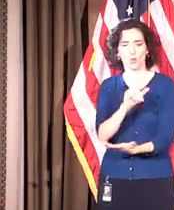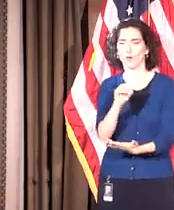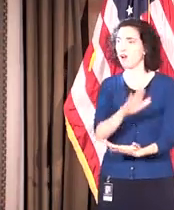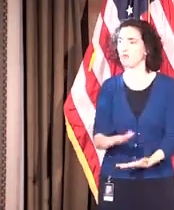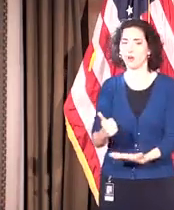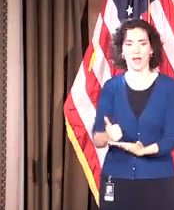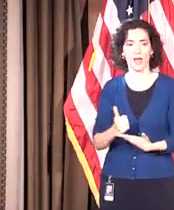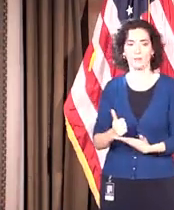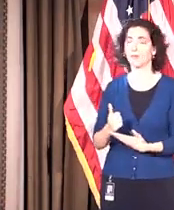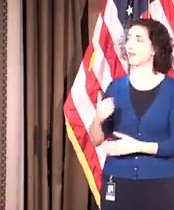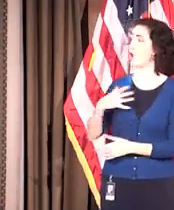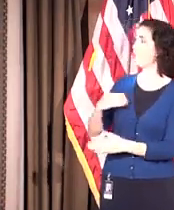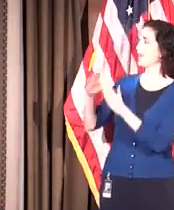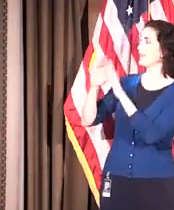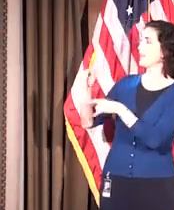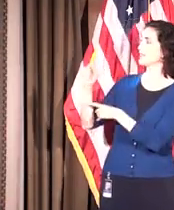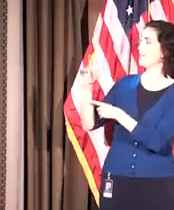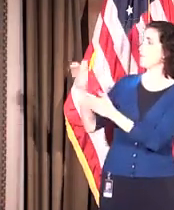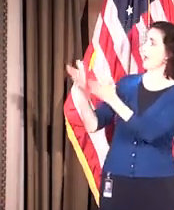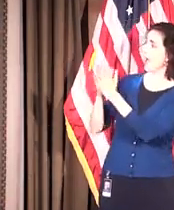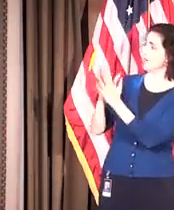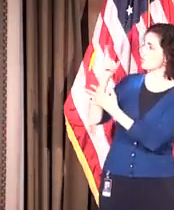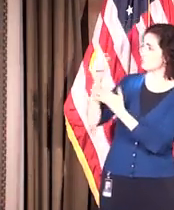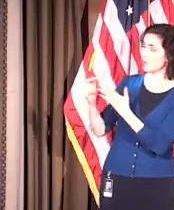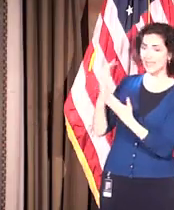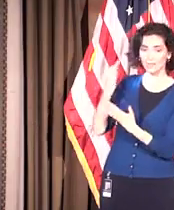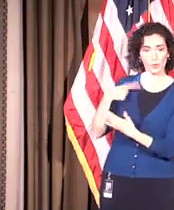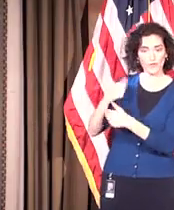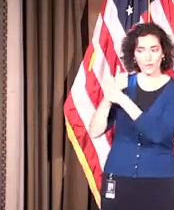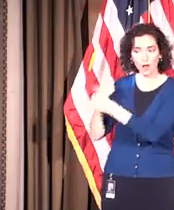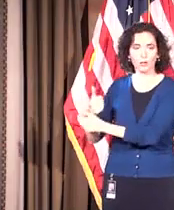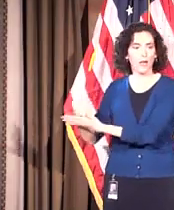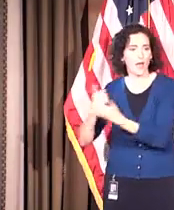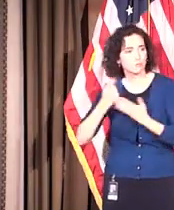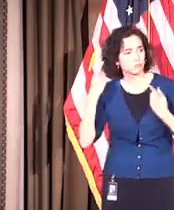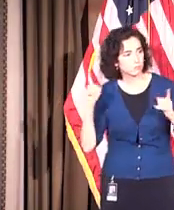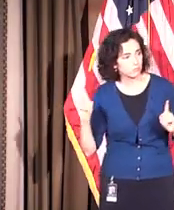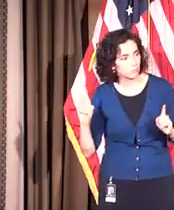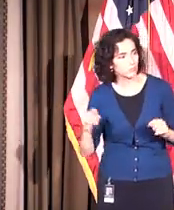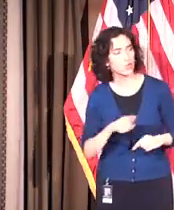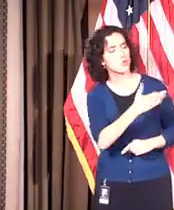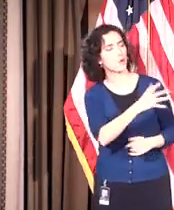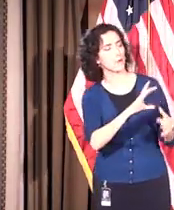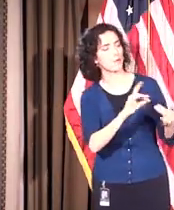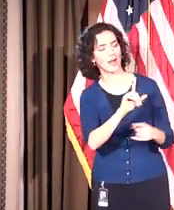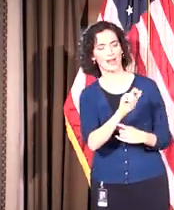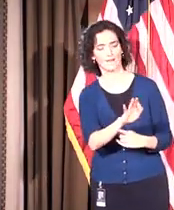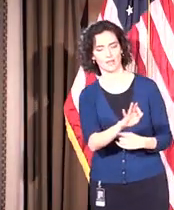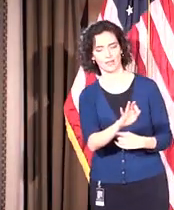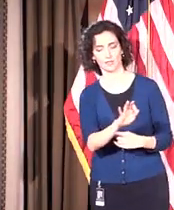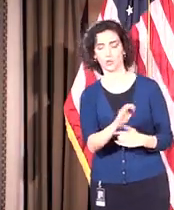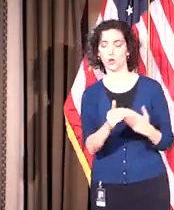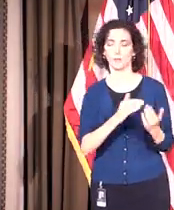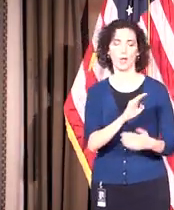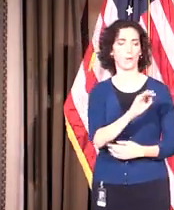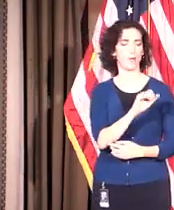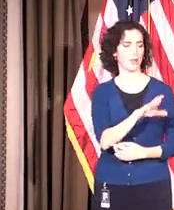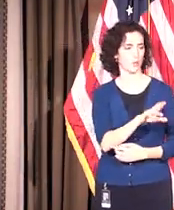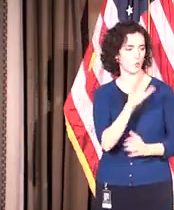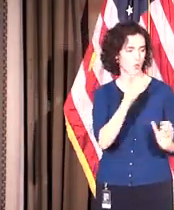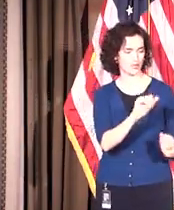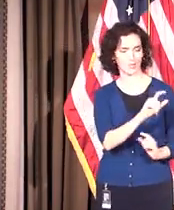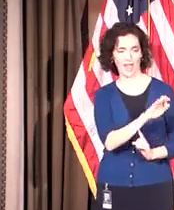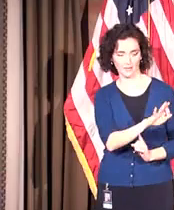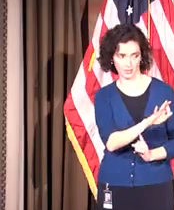that the White House Task Force has asked us to do. And so I think you mentioned Lafayette, so whether it's the mayor president of Lafayette